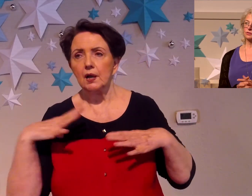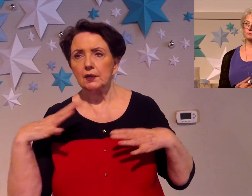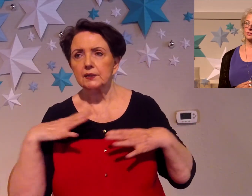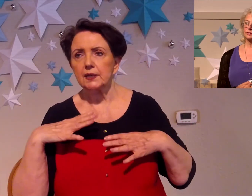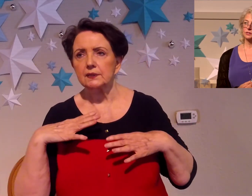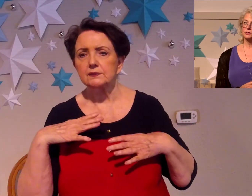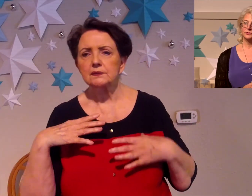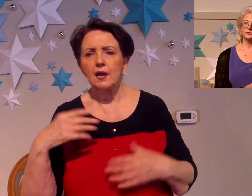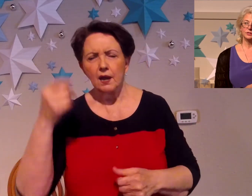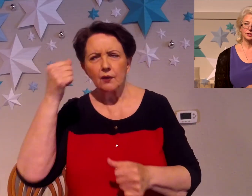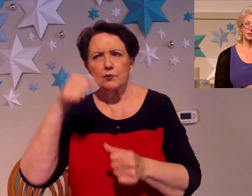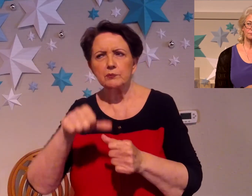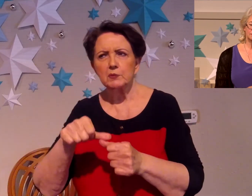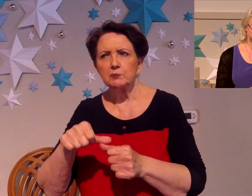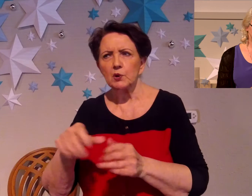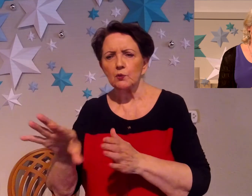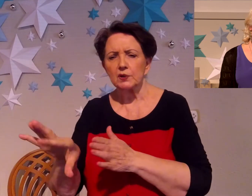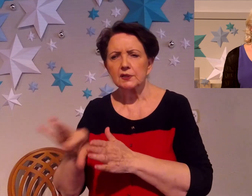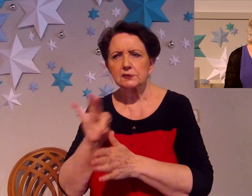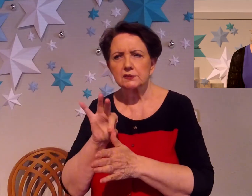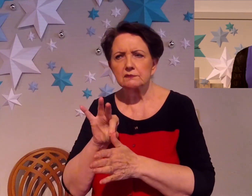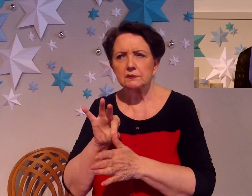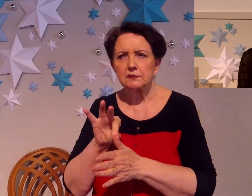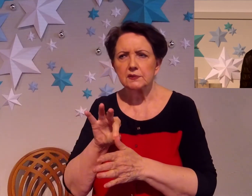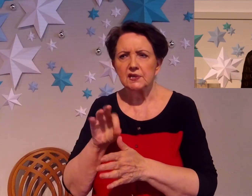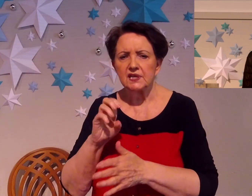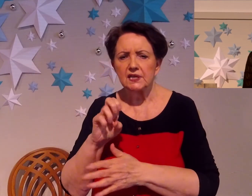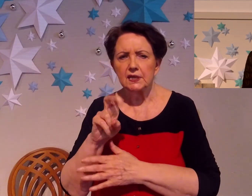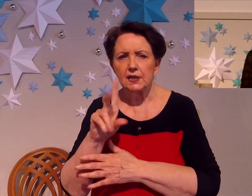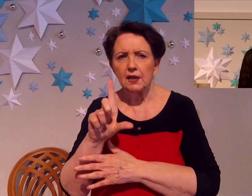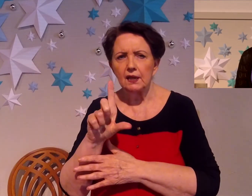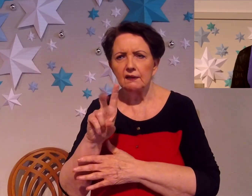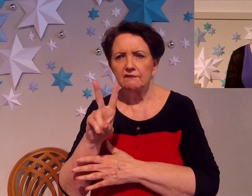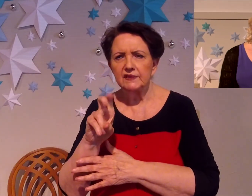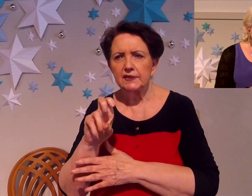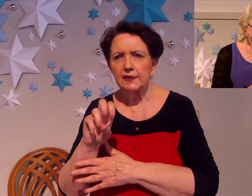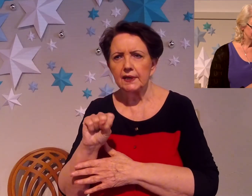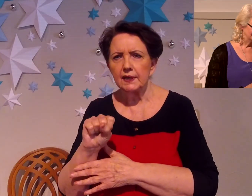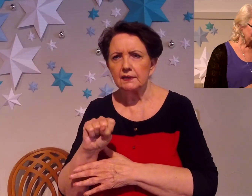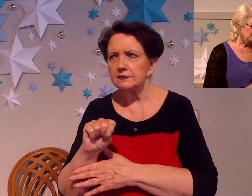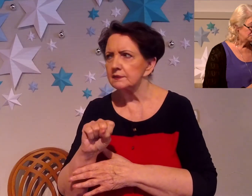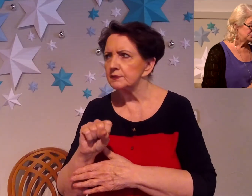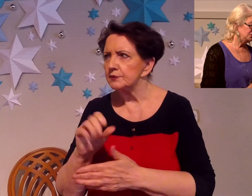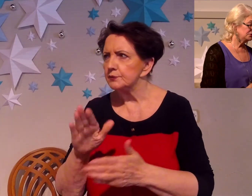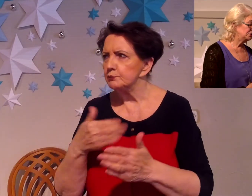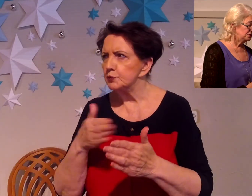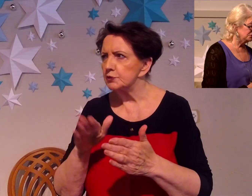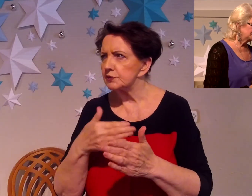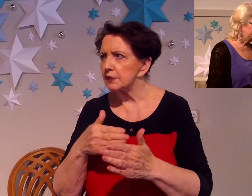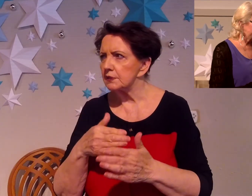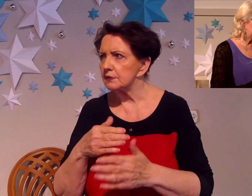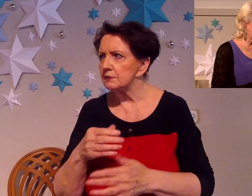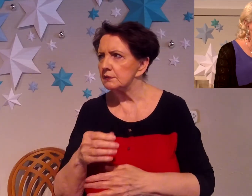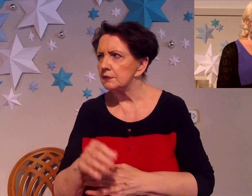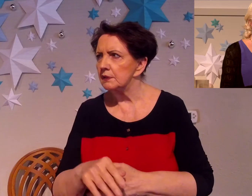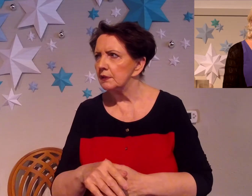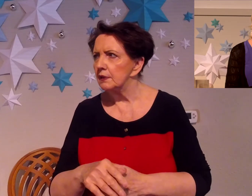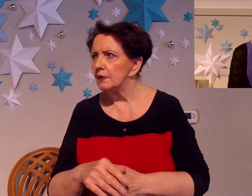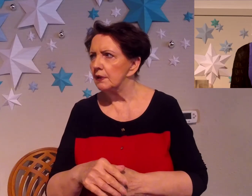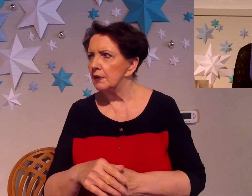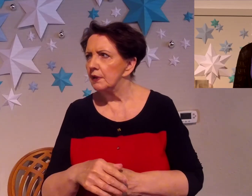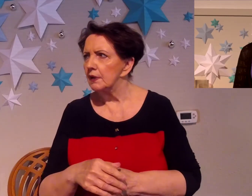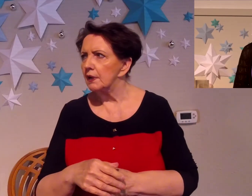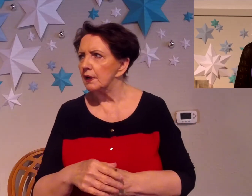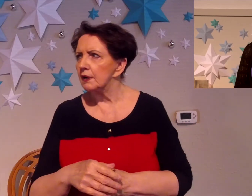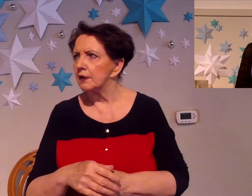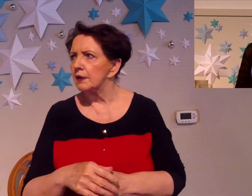Elvis Christmas CD, and my mother said, "That is not Christmas music." I said, "Yes, it is." I was